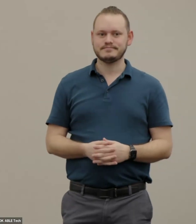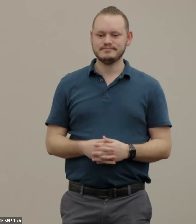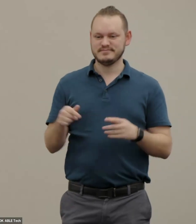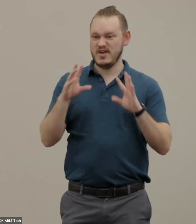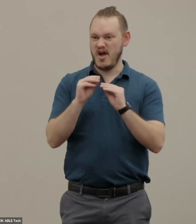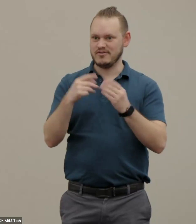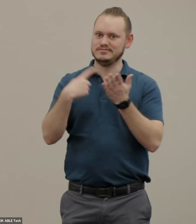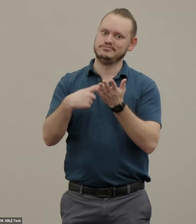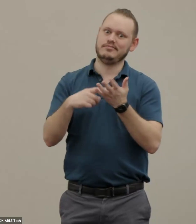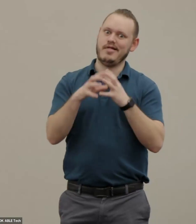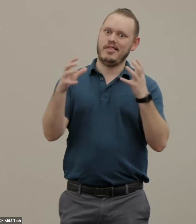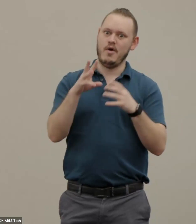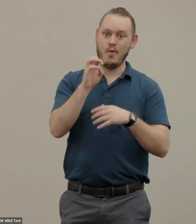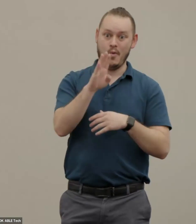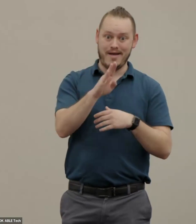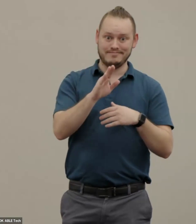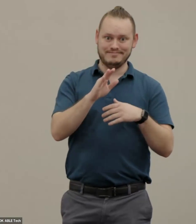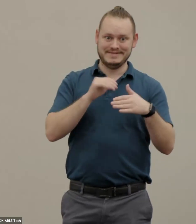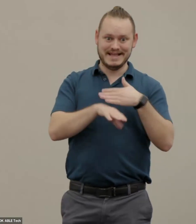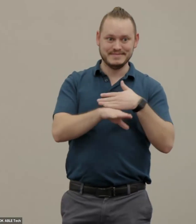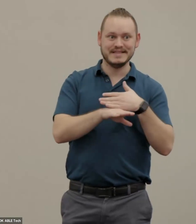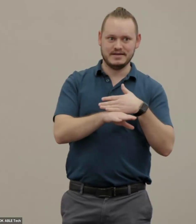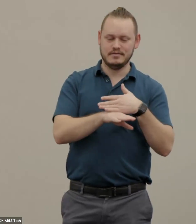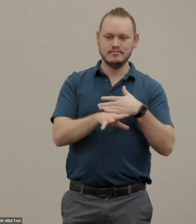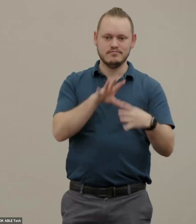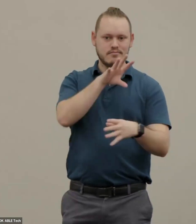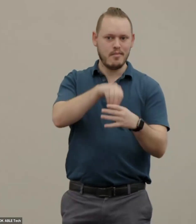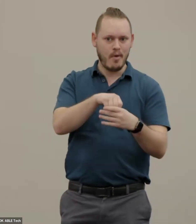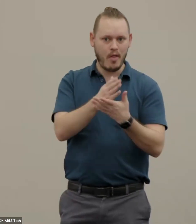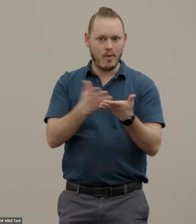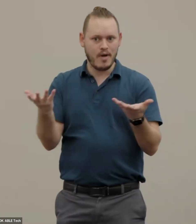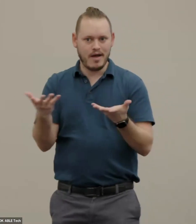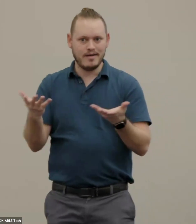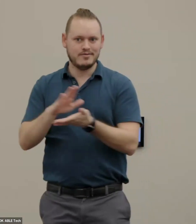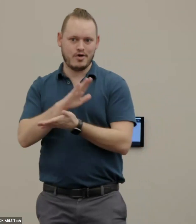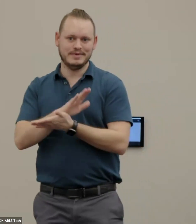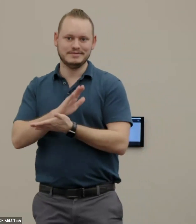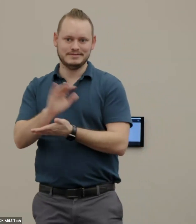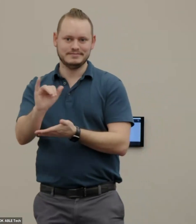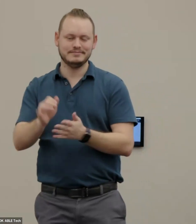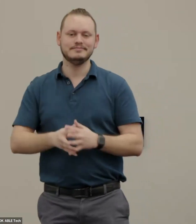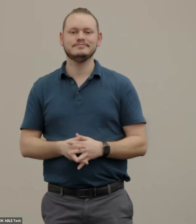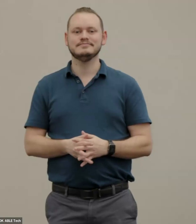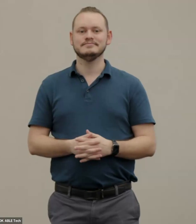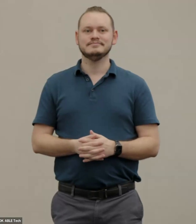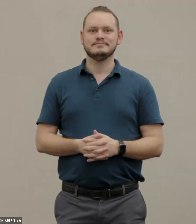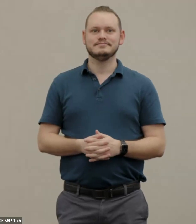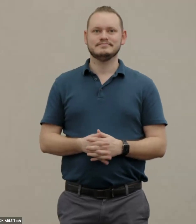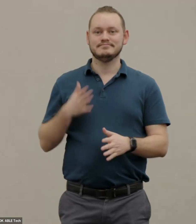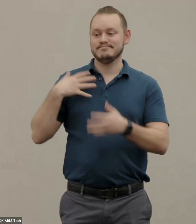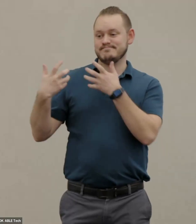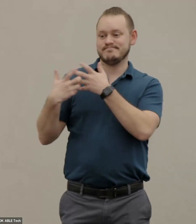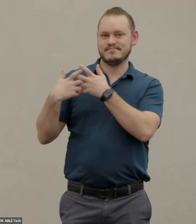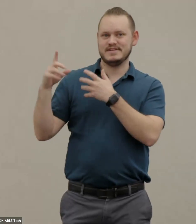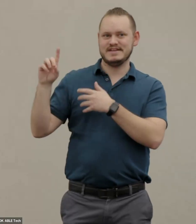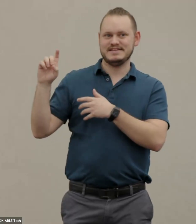this conference about web accessibility. Certainly part of that is documents as well, right? And my partner,